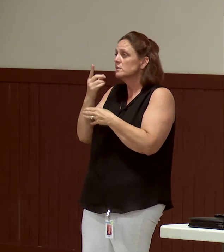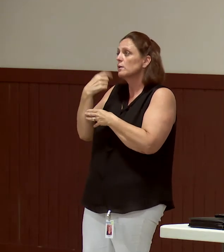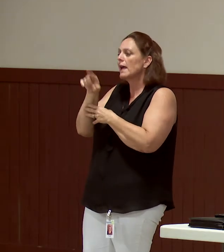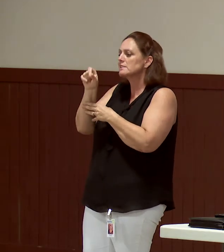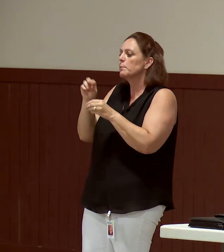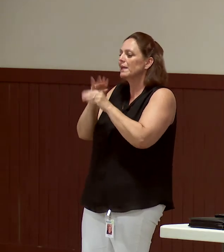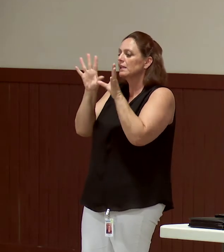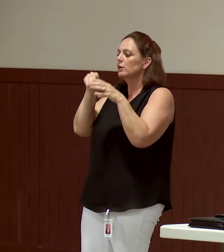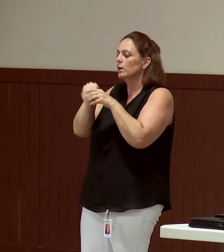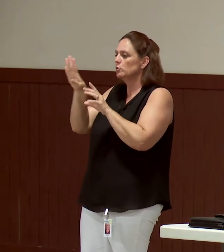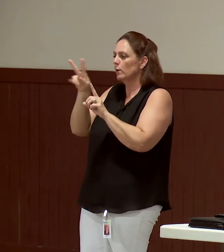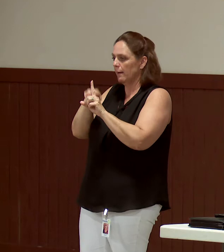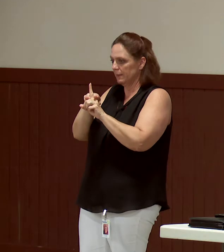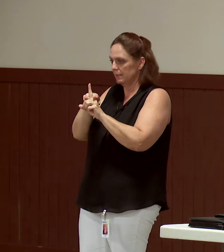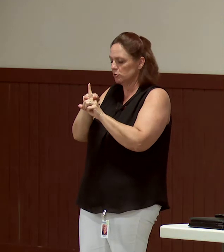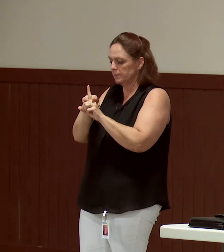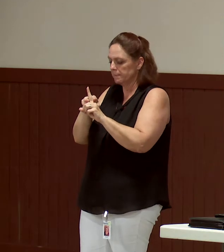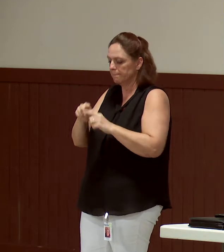that application.